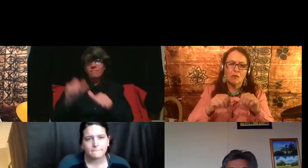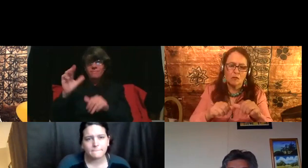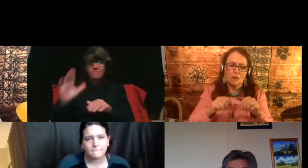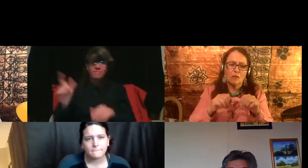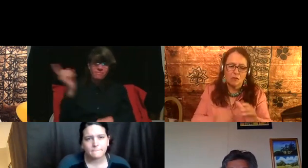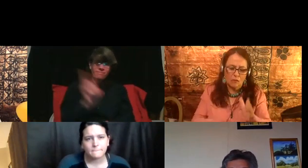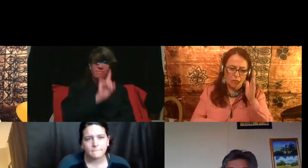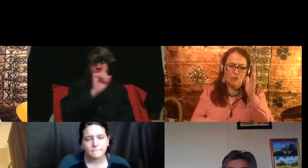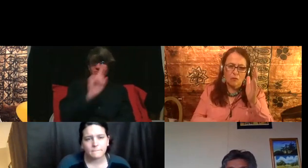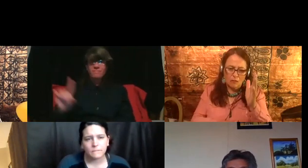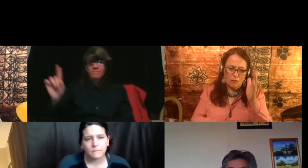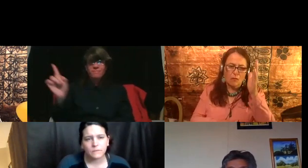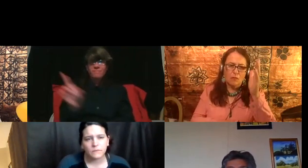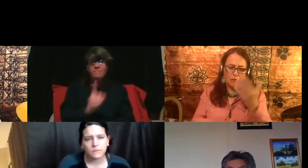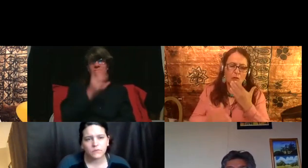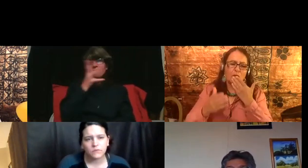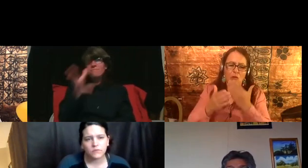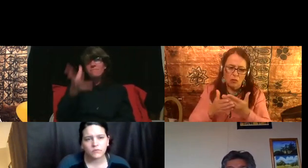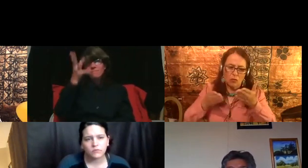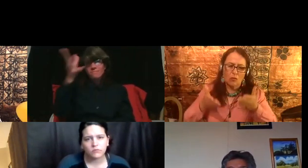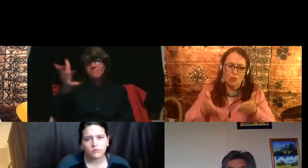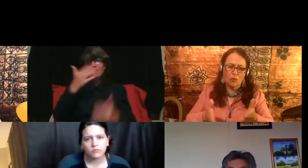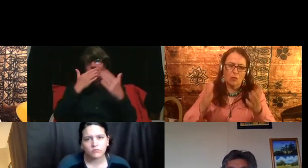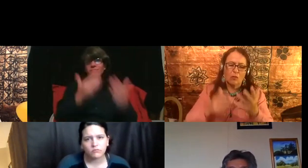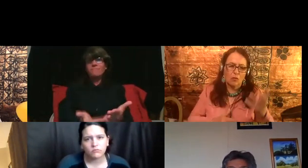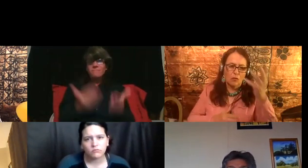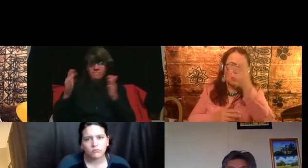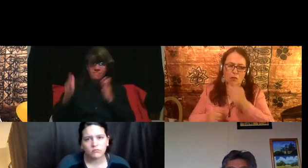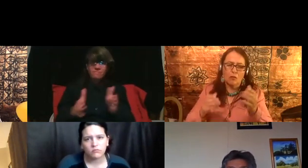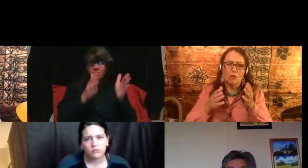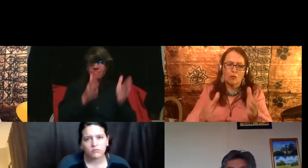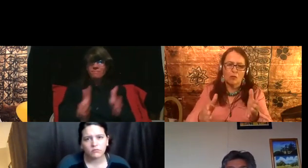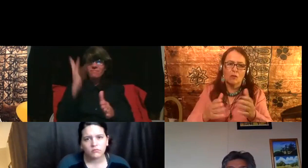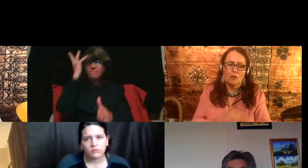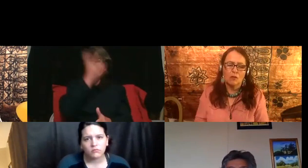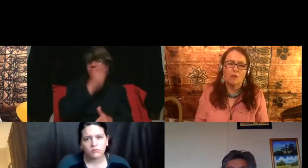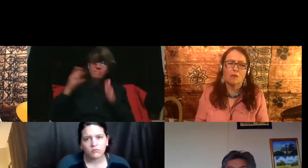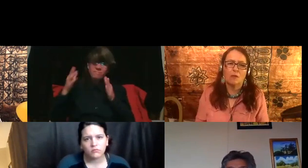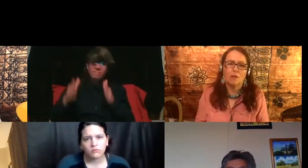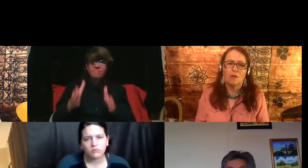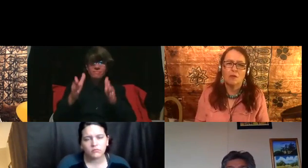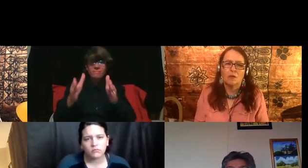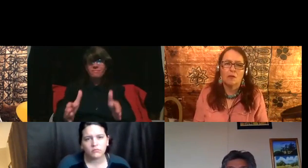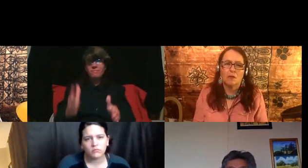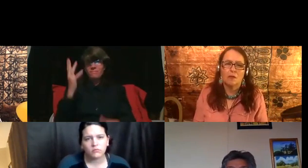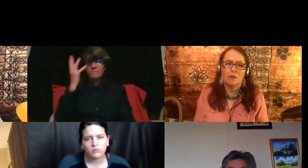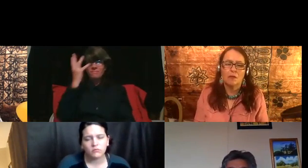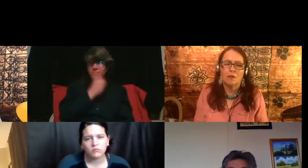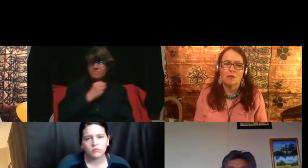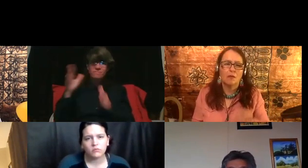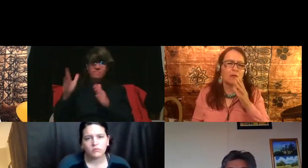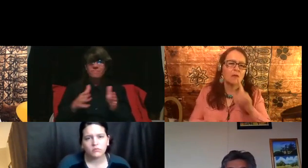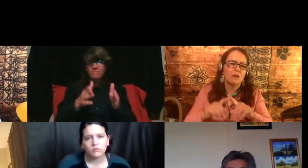sha ojo oko oko na shanga ga hashe yatke eshen na shen oko